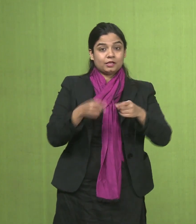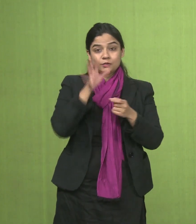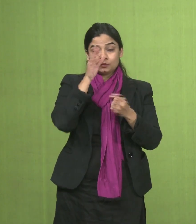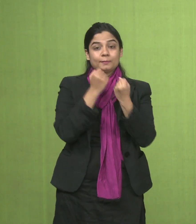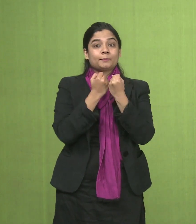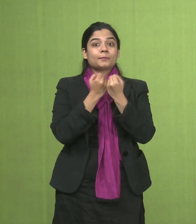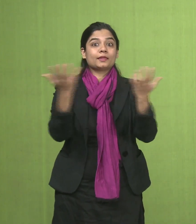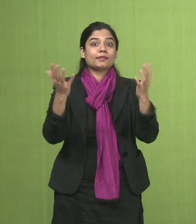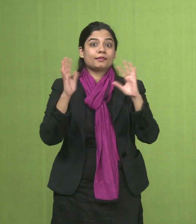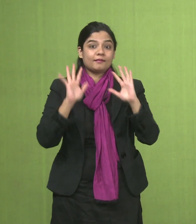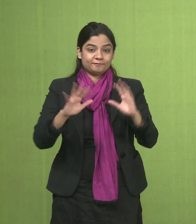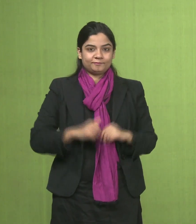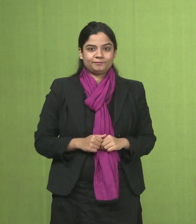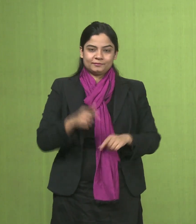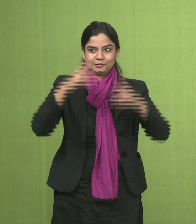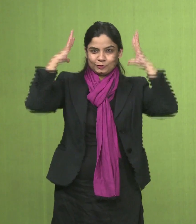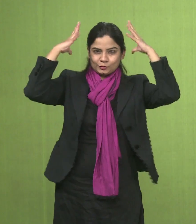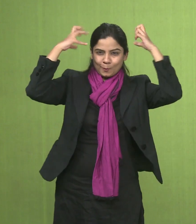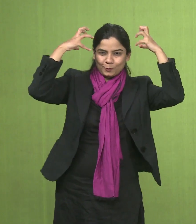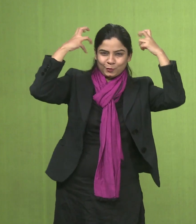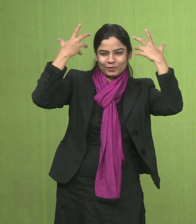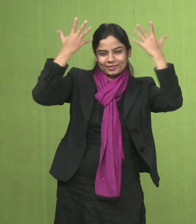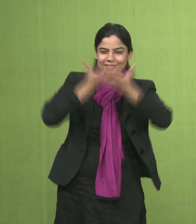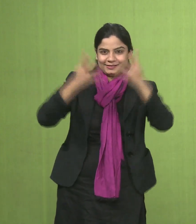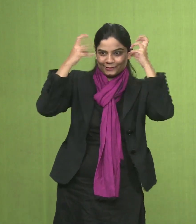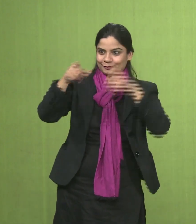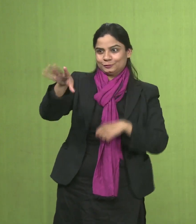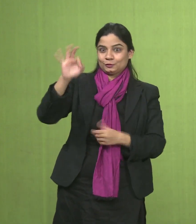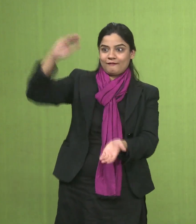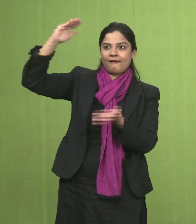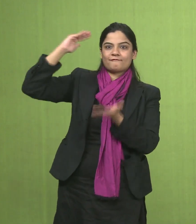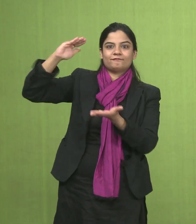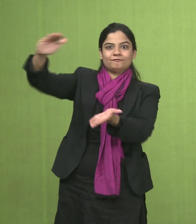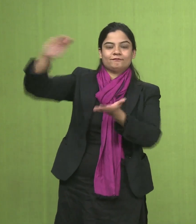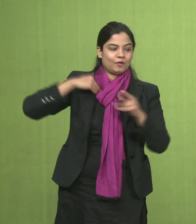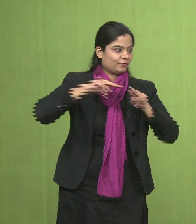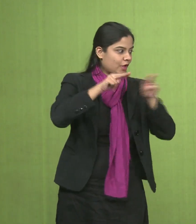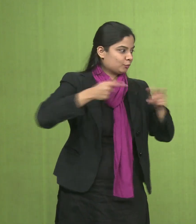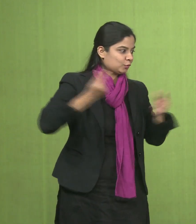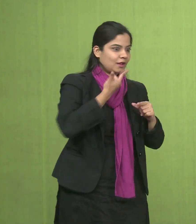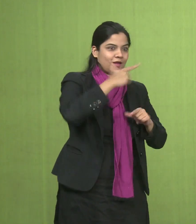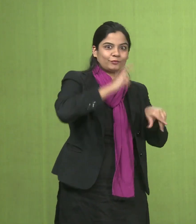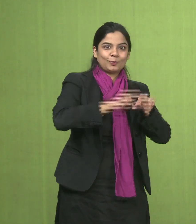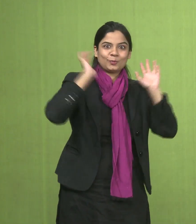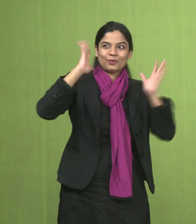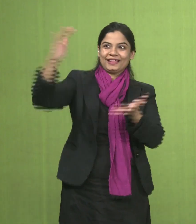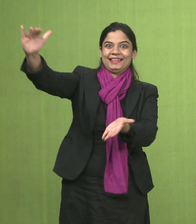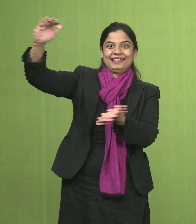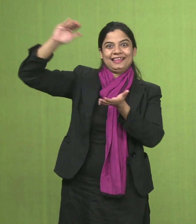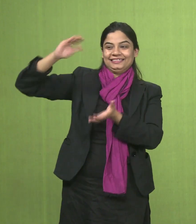Fifth, deceptive trade practices. For example, different things like, for example, you go and buy a shampoo, right? You buy